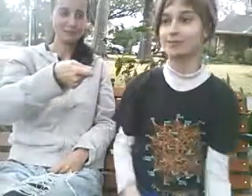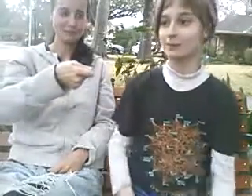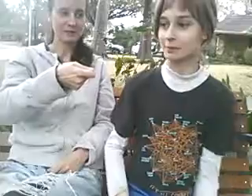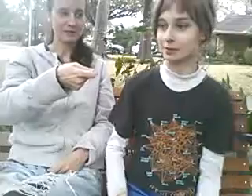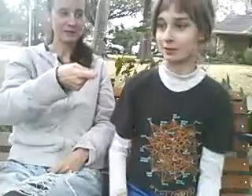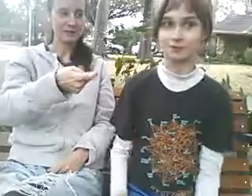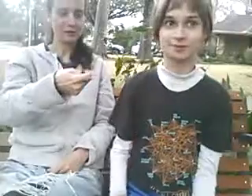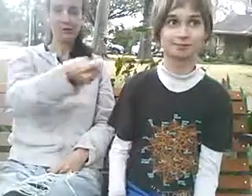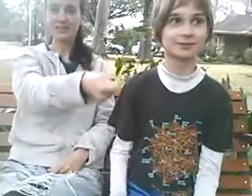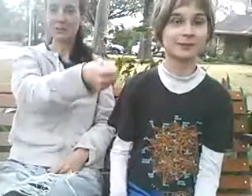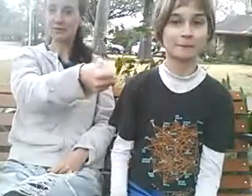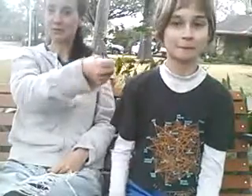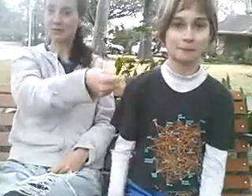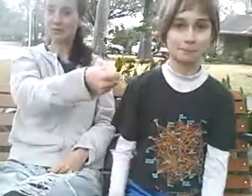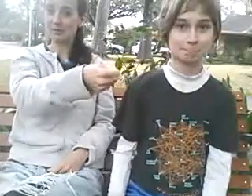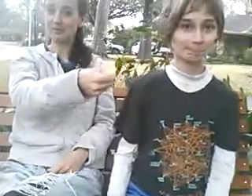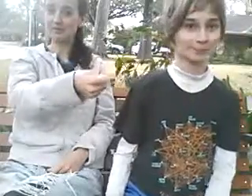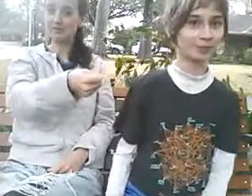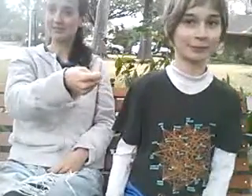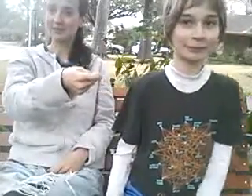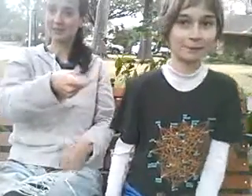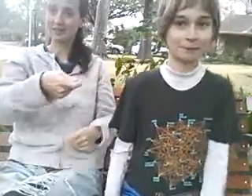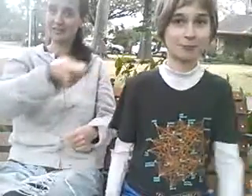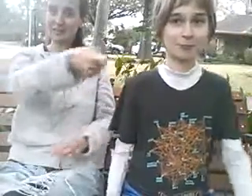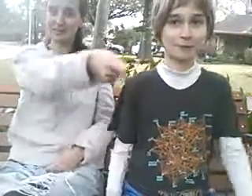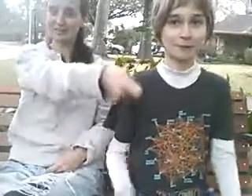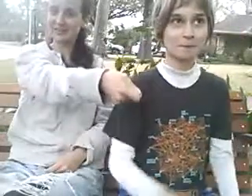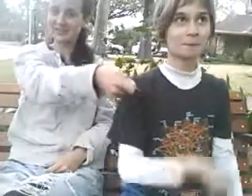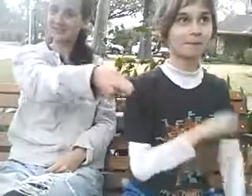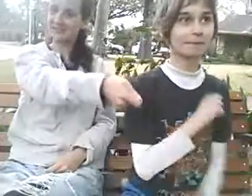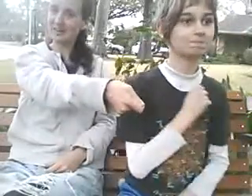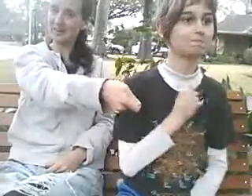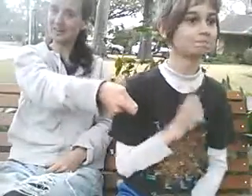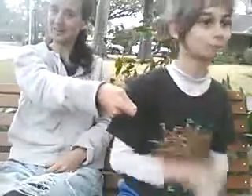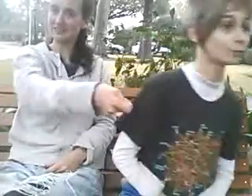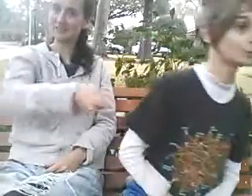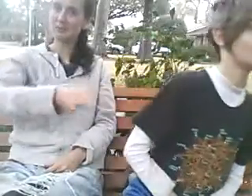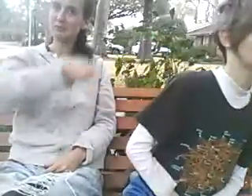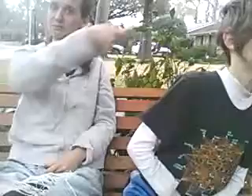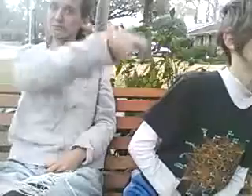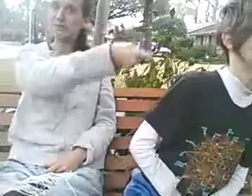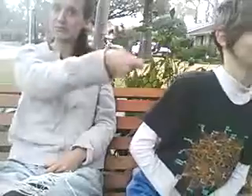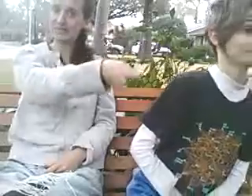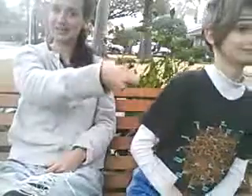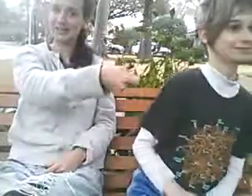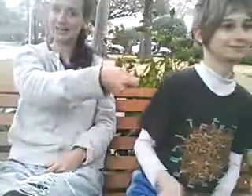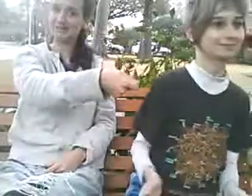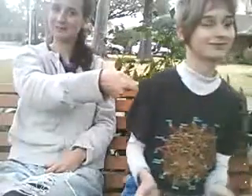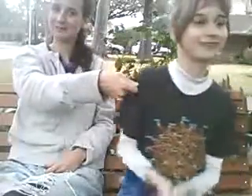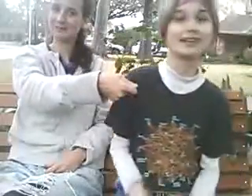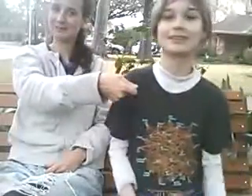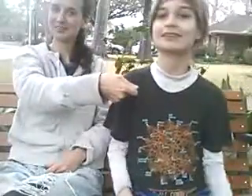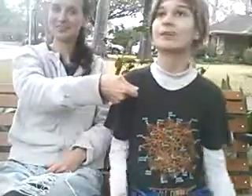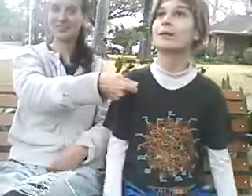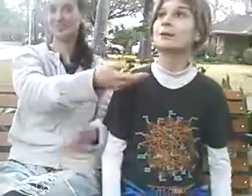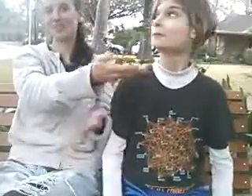Yummy marshmallows. yummy marshmallows, the little stick into the fireplace, and so he was mimicking that. Oh, we should